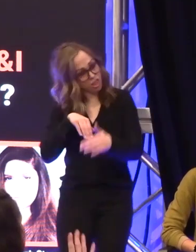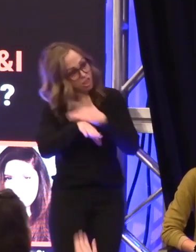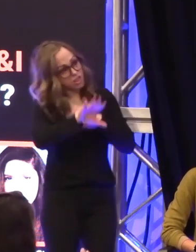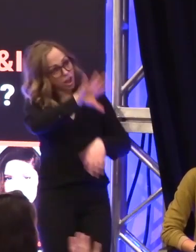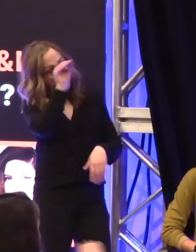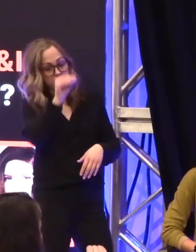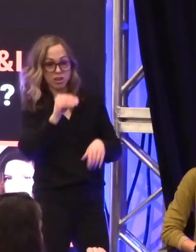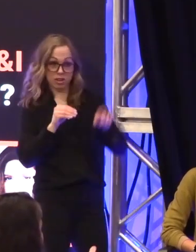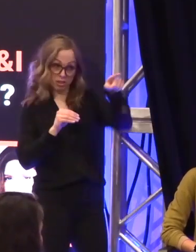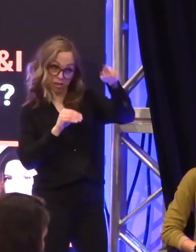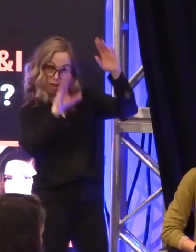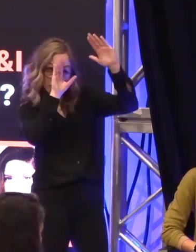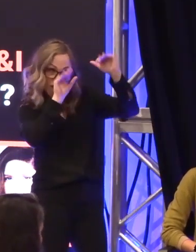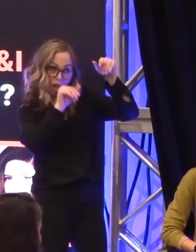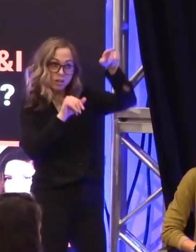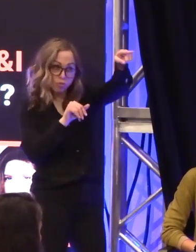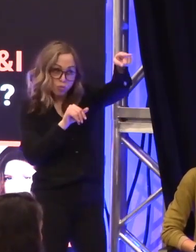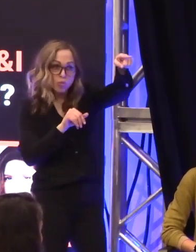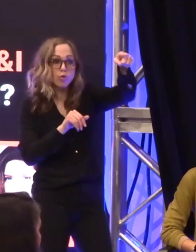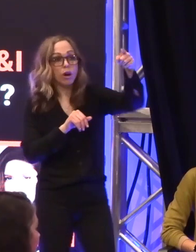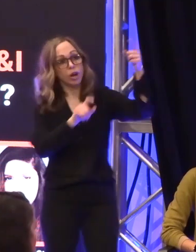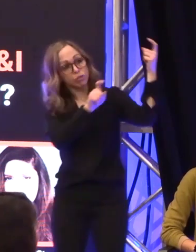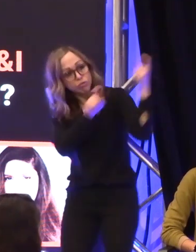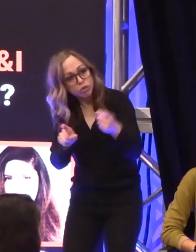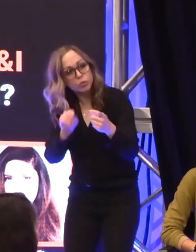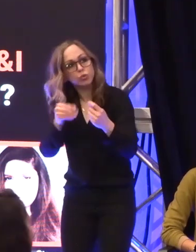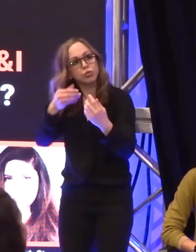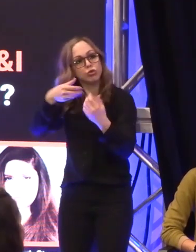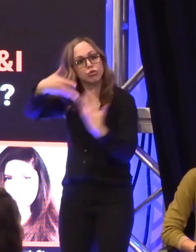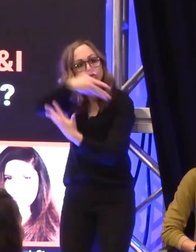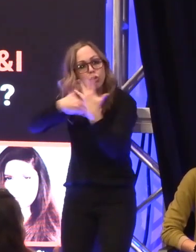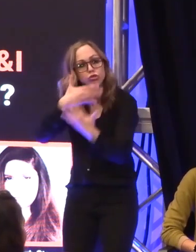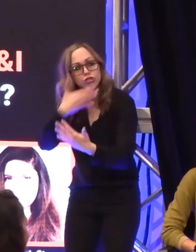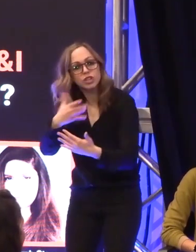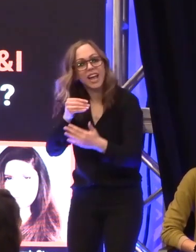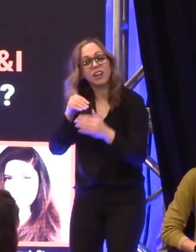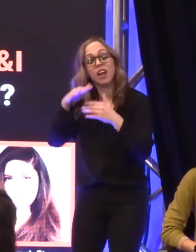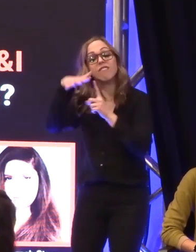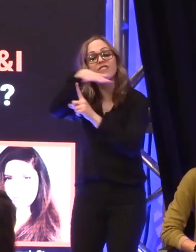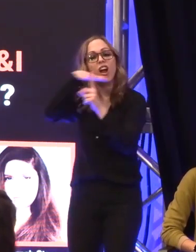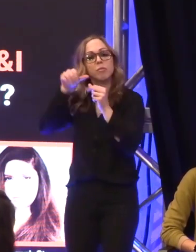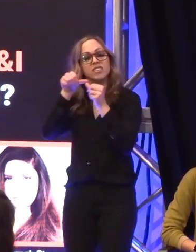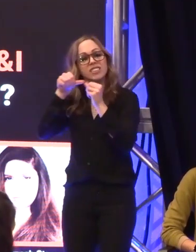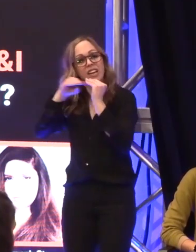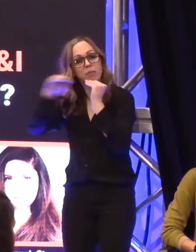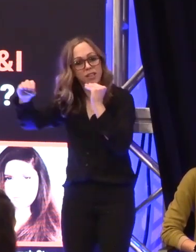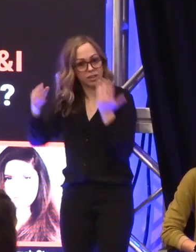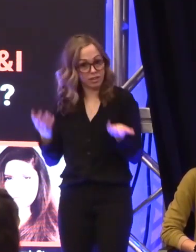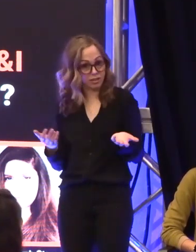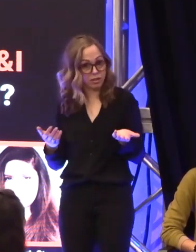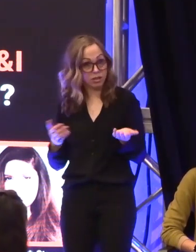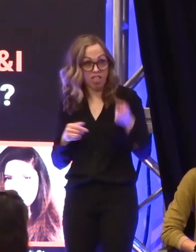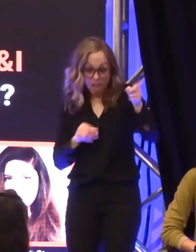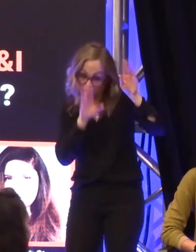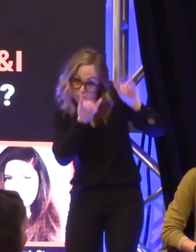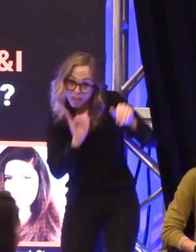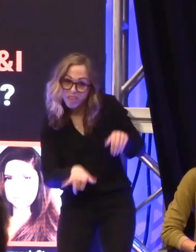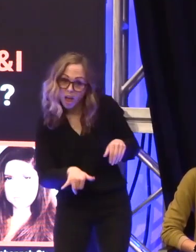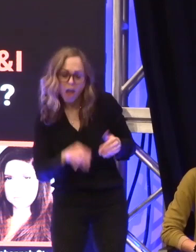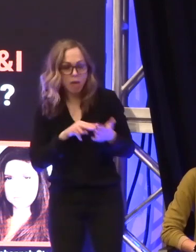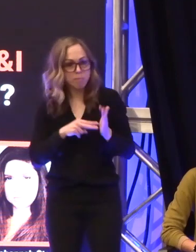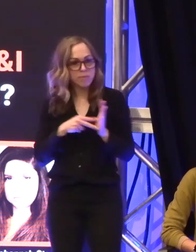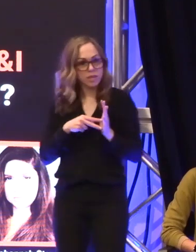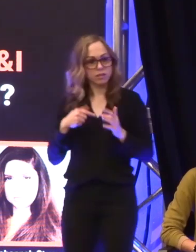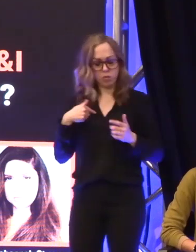that they do business with to contribute to the social good and environmental sustainability. It's absolutely critical. And so we have to change